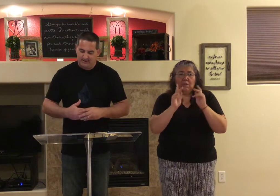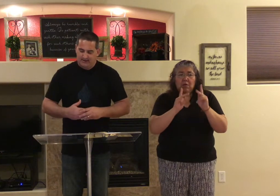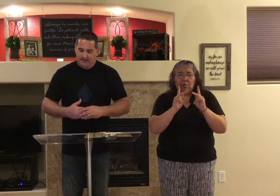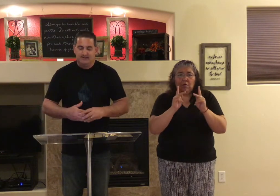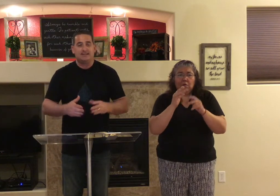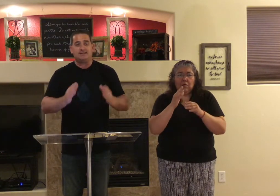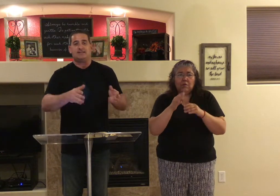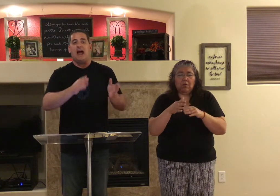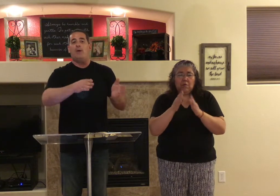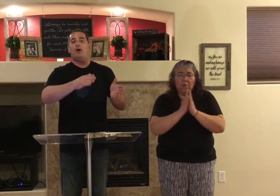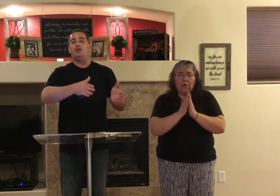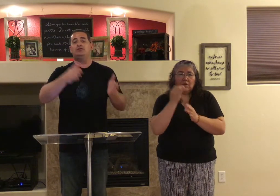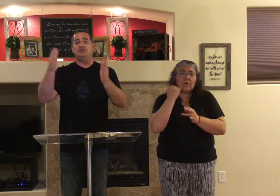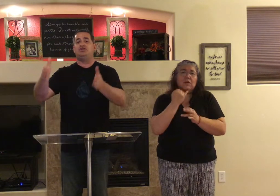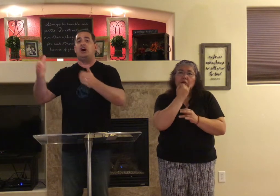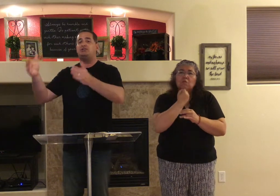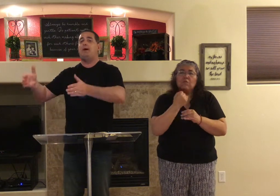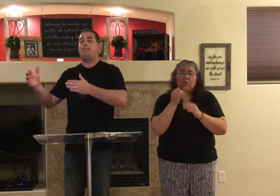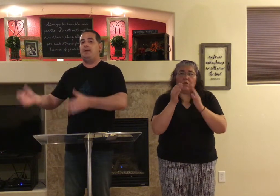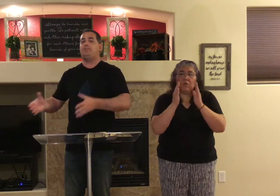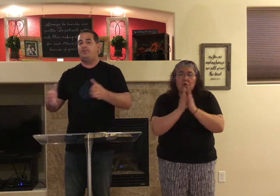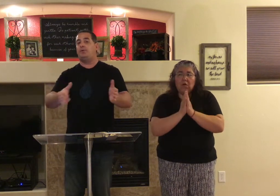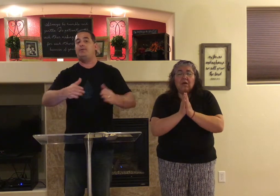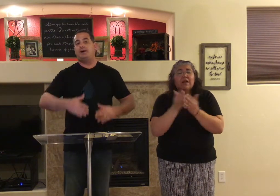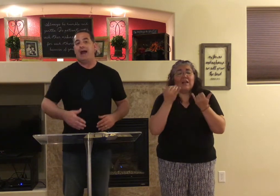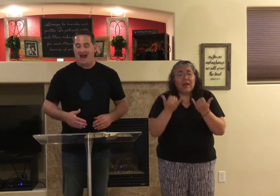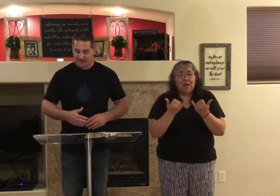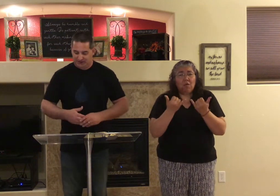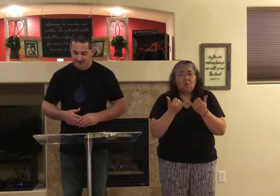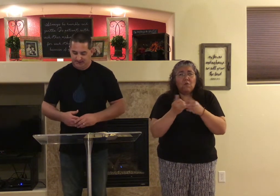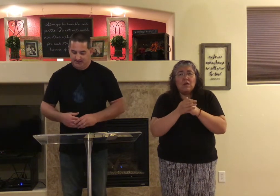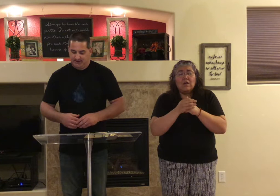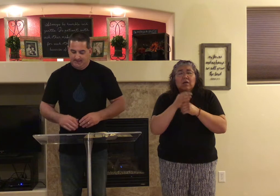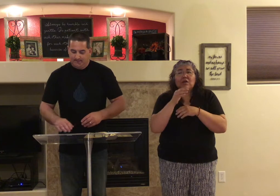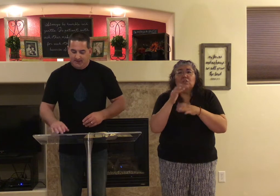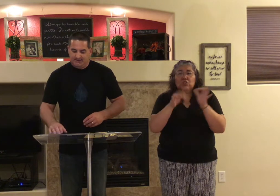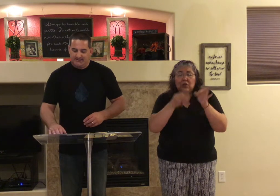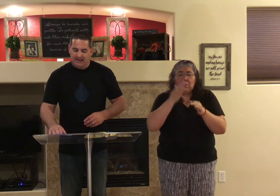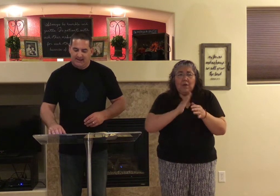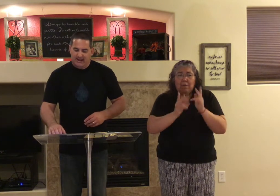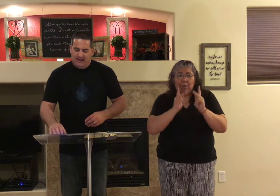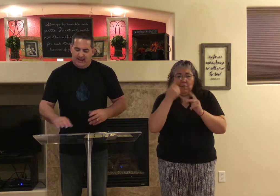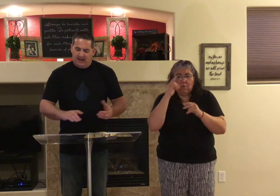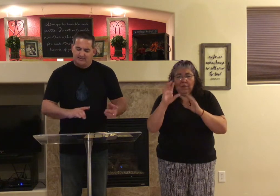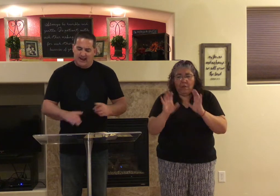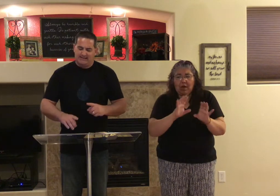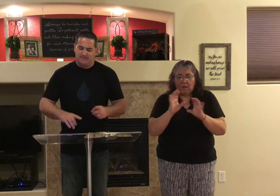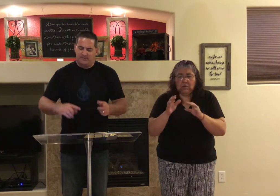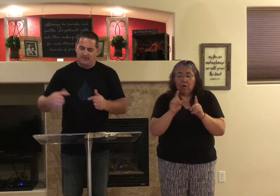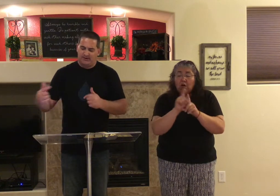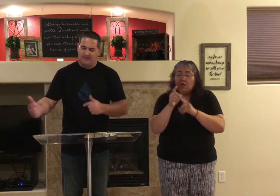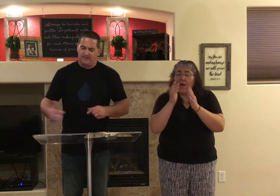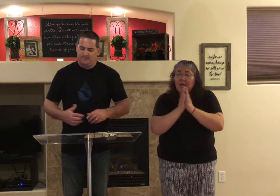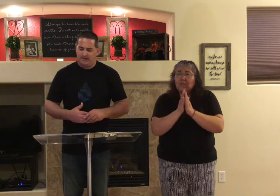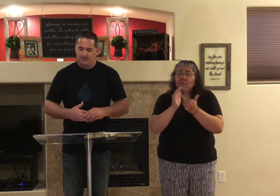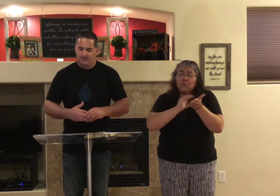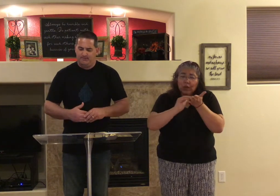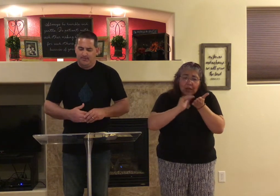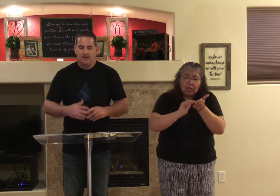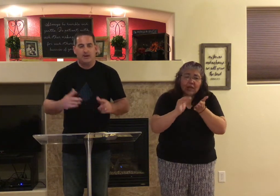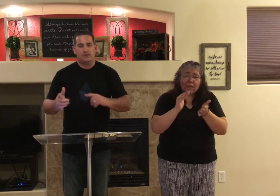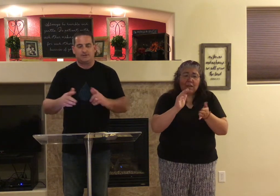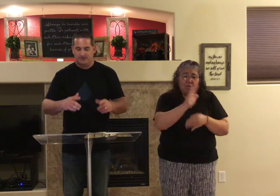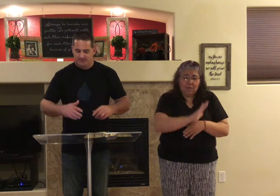prayers. He says, listen, I want you to judge my people for their actions. He says, and he also asked them to forgive his